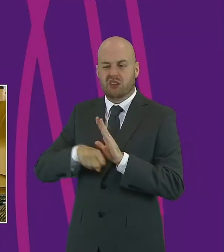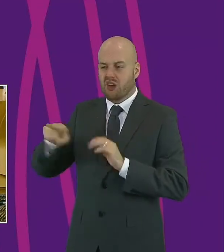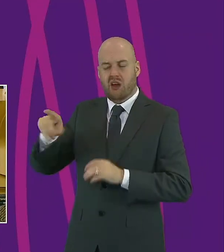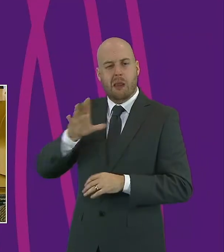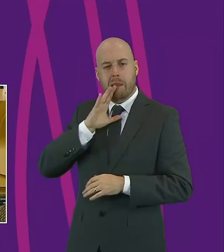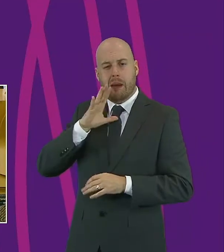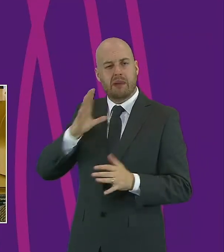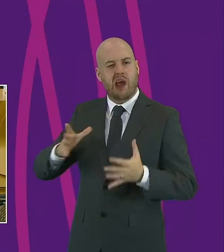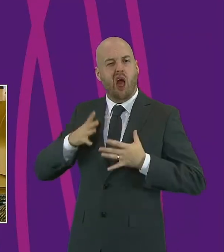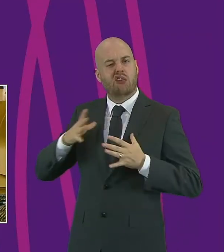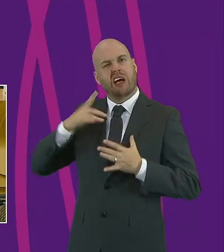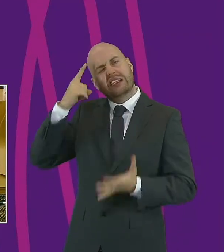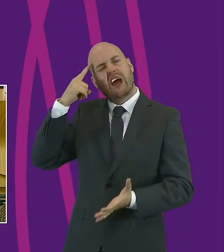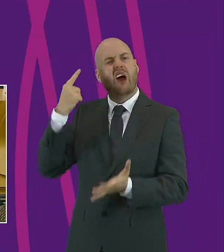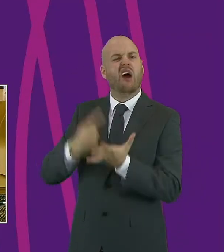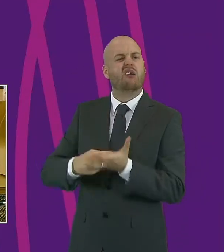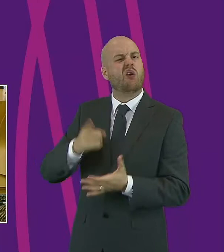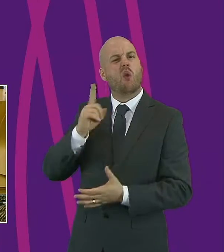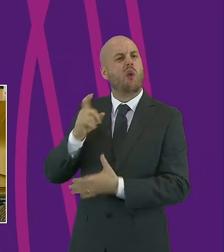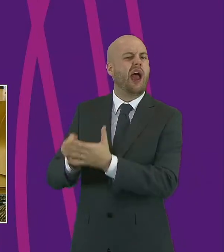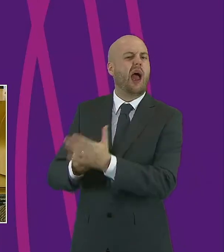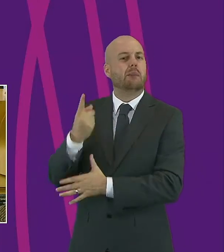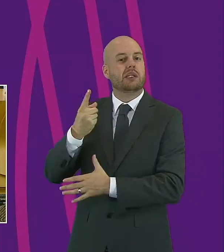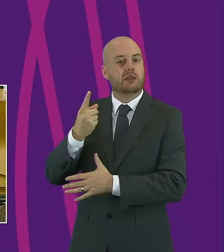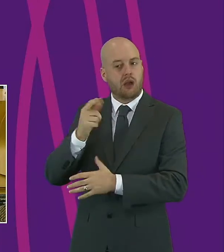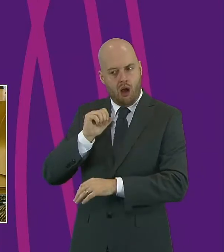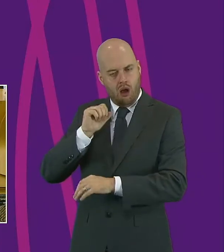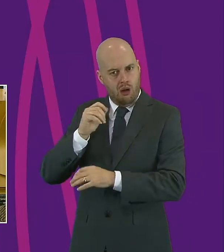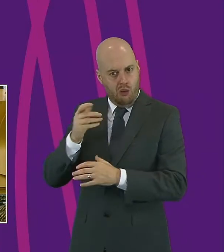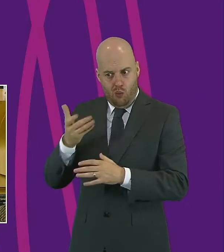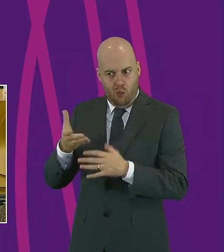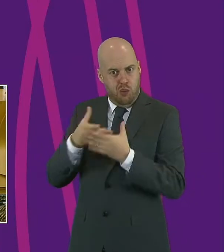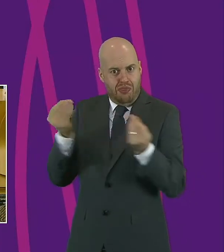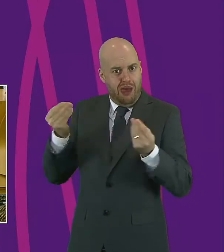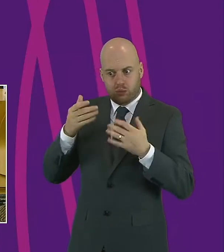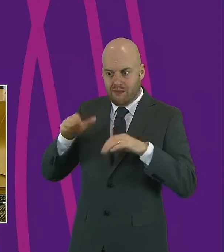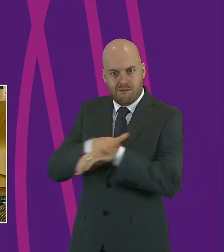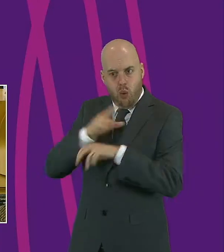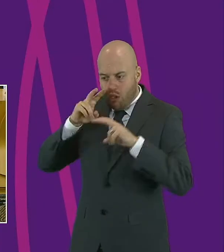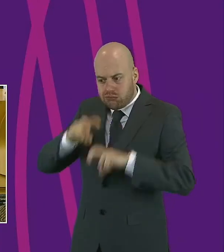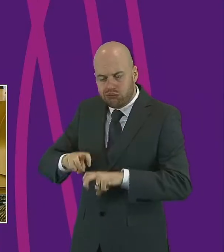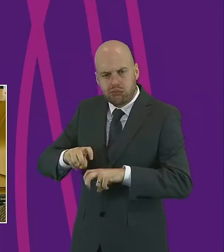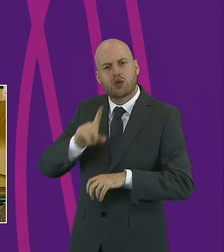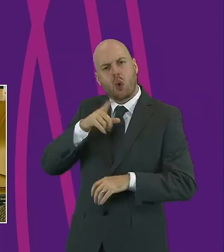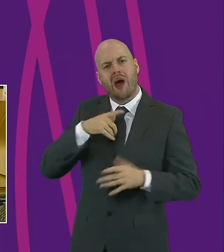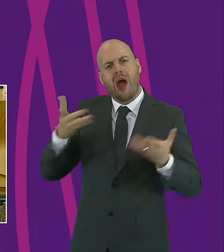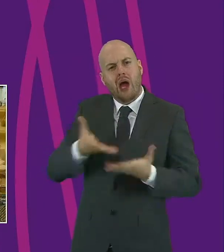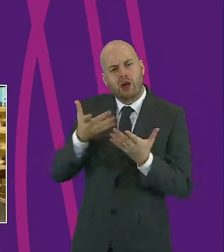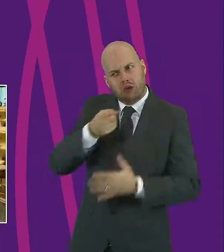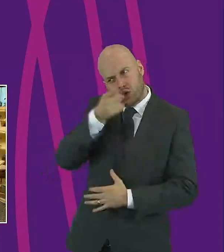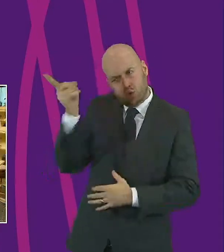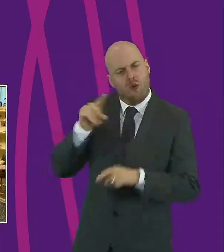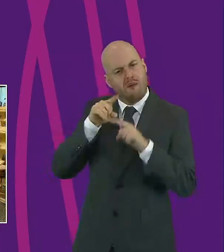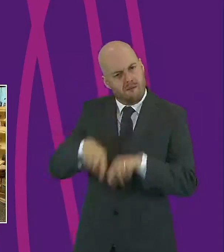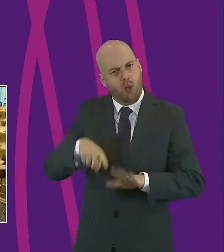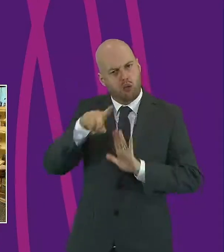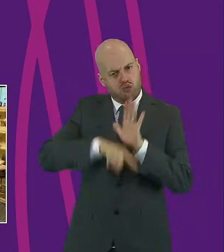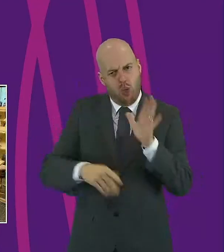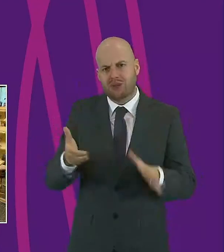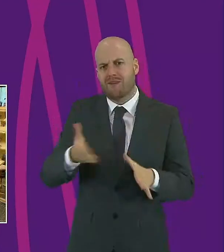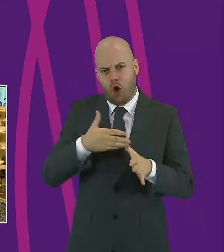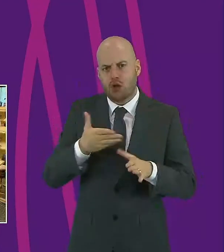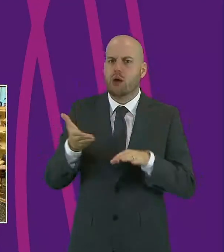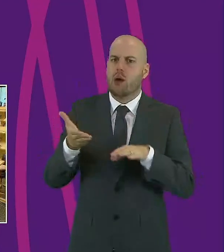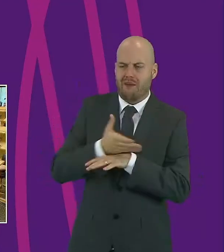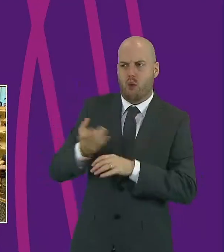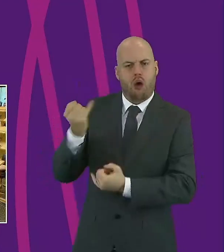get there. So I will respect the committee. I will fully cooperate with the committee. I hope others across the chamber do so as well. John Mason,